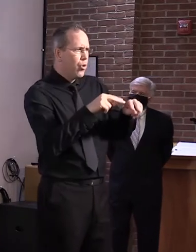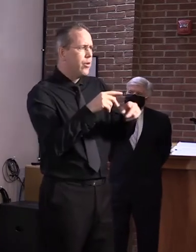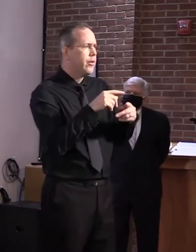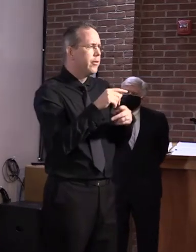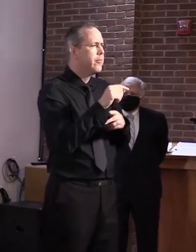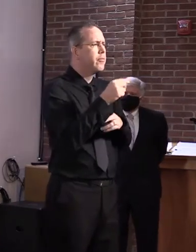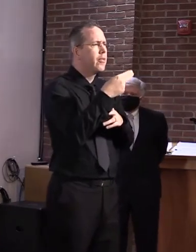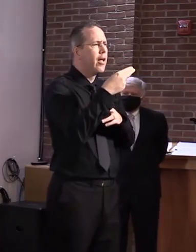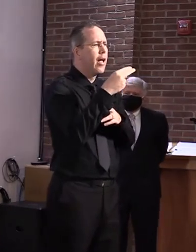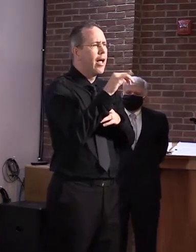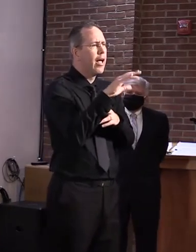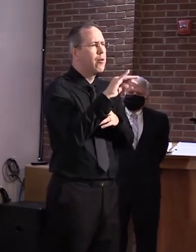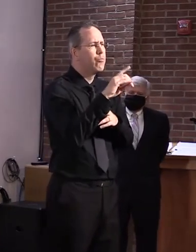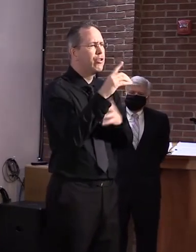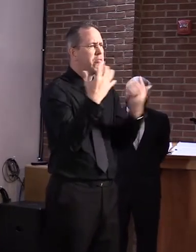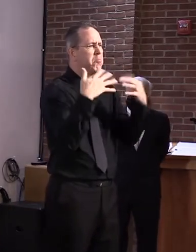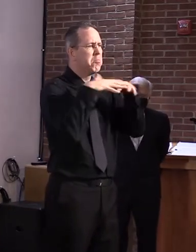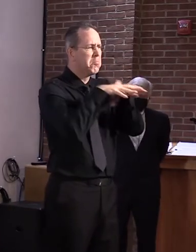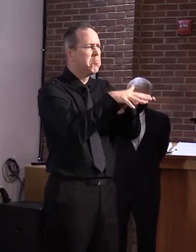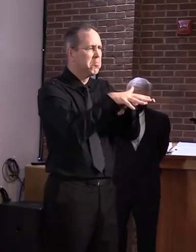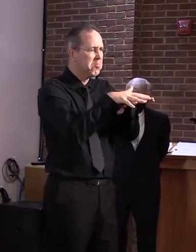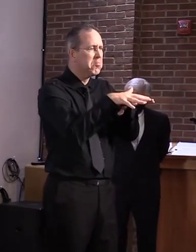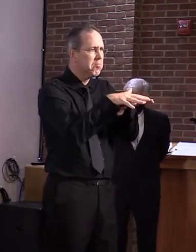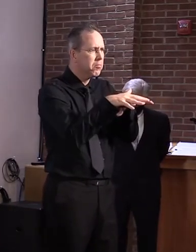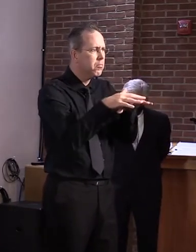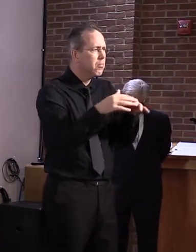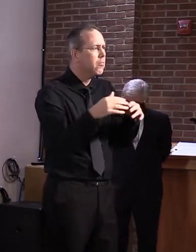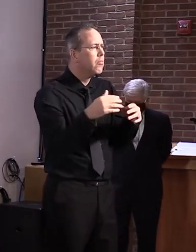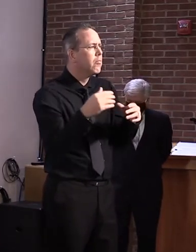month, but I don't have an opinion otherwise.